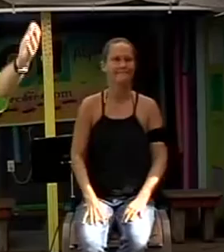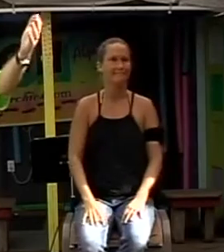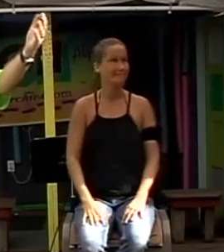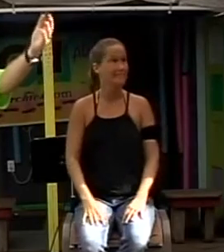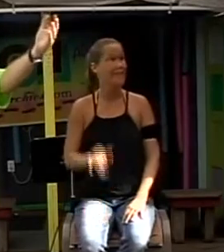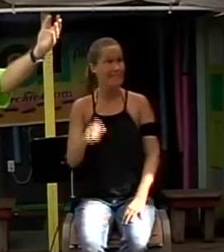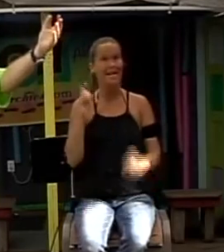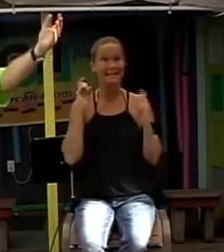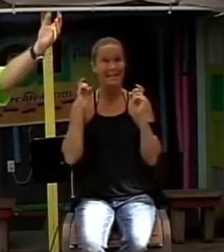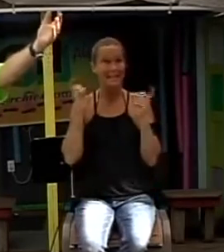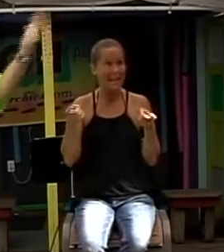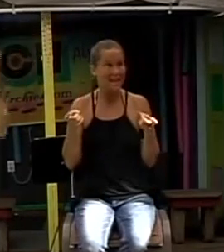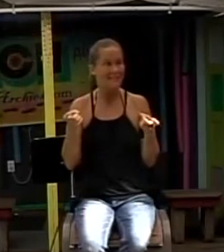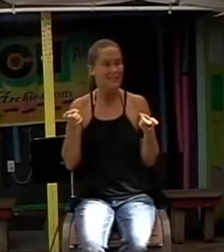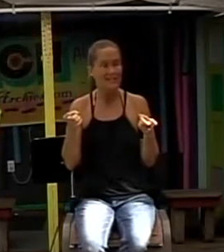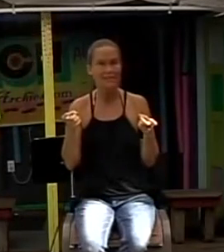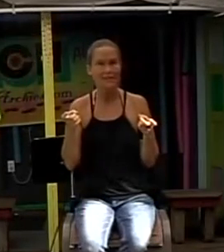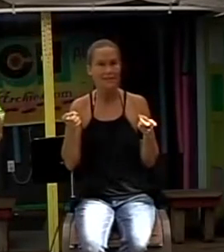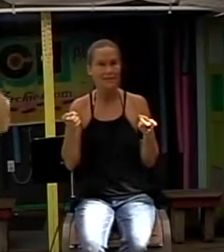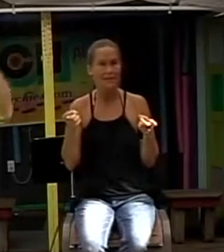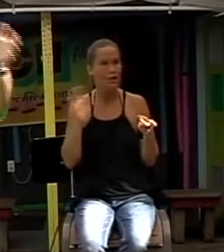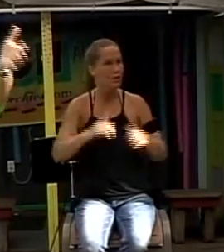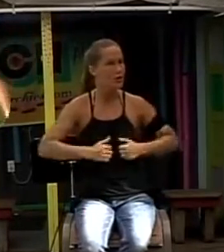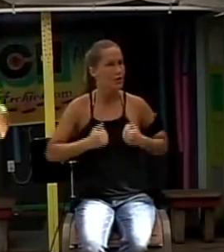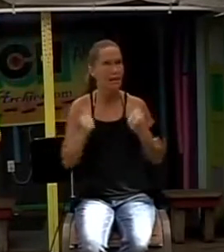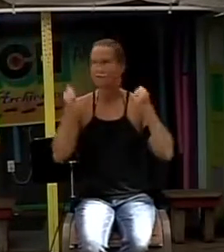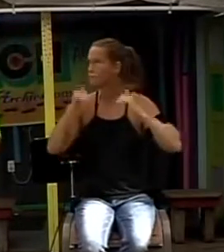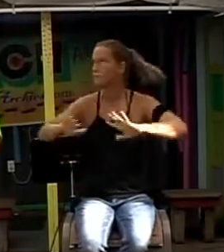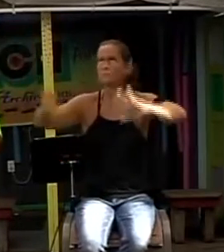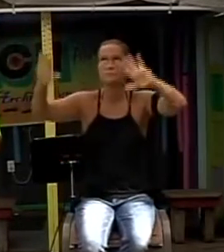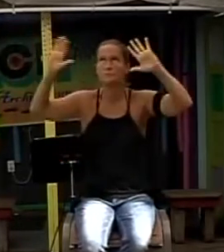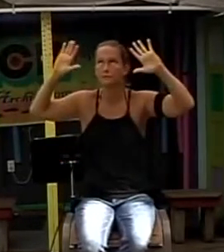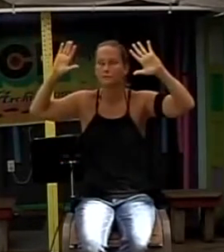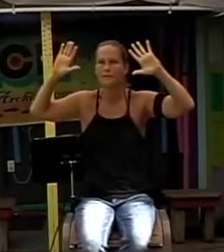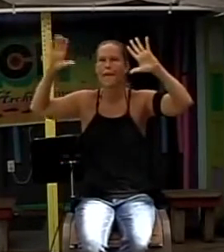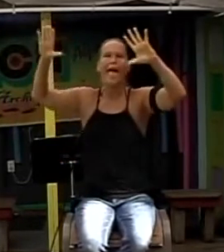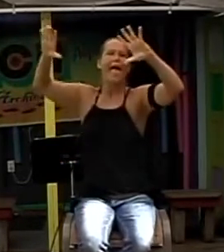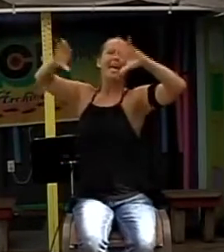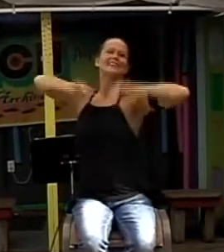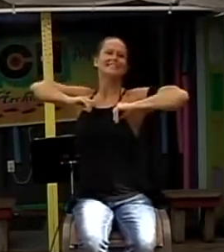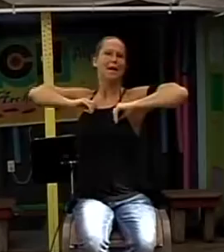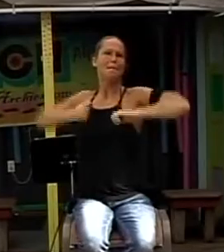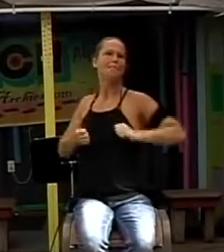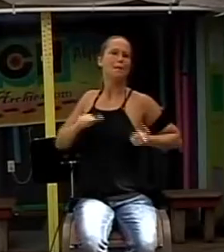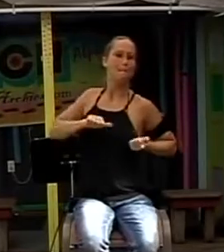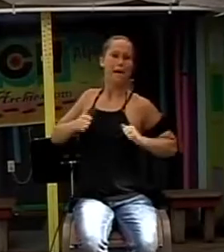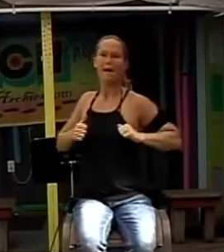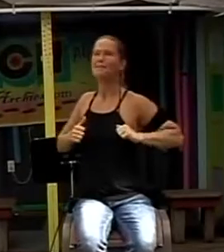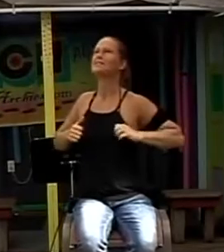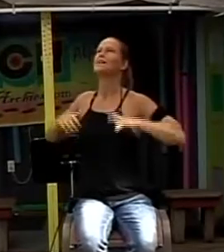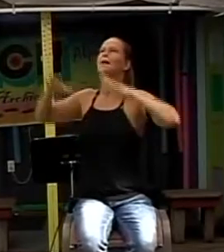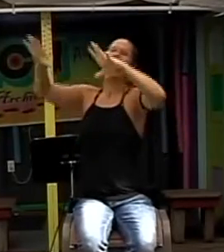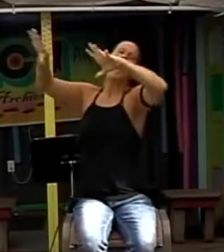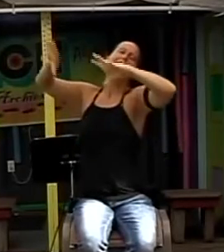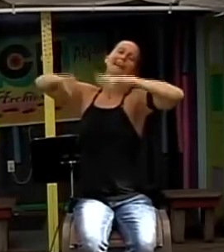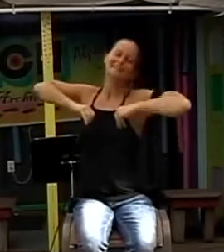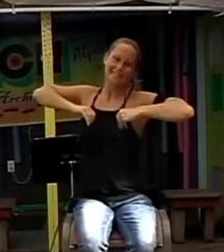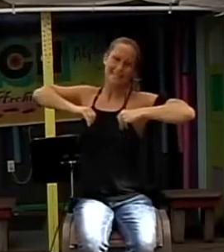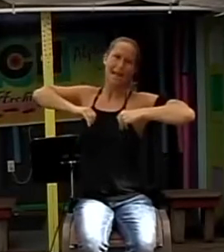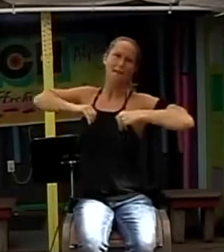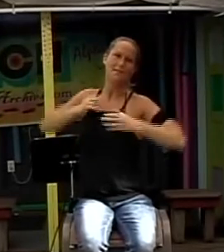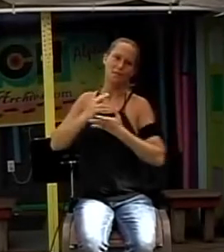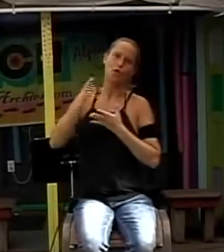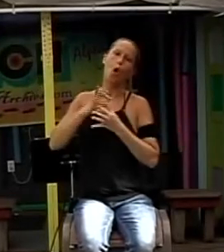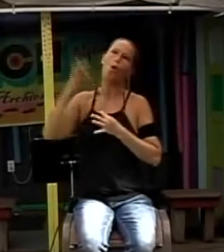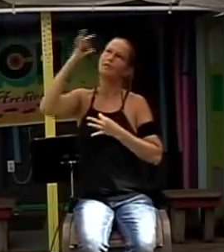the baptism. Receive the Spirit. It's promised to us as believers. He promises us to us. He